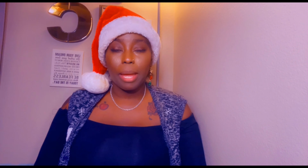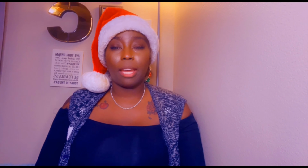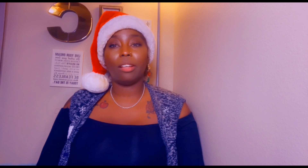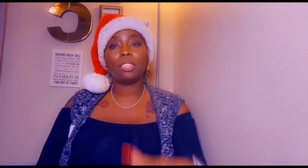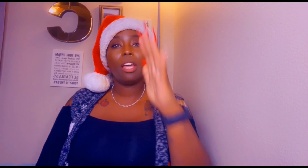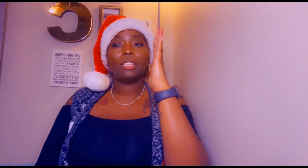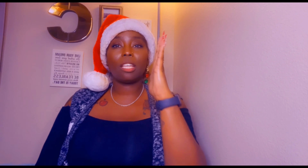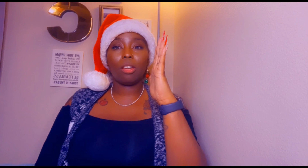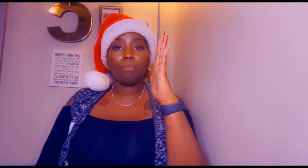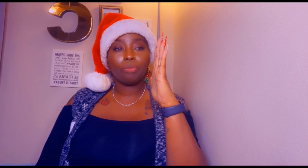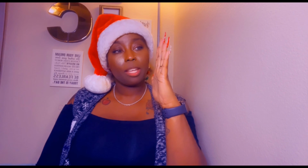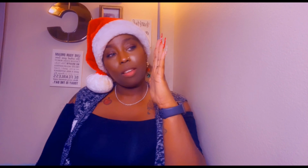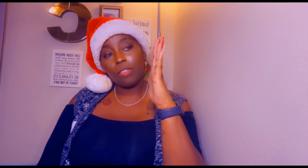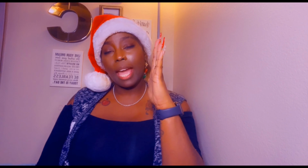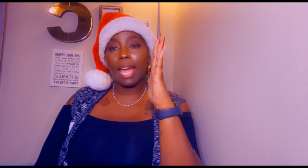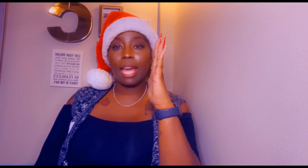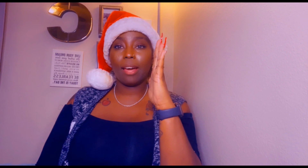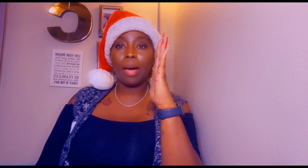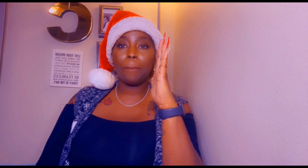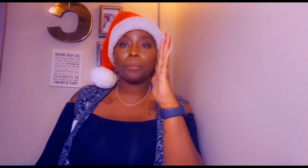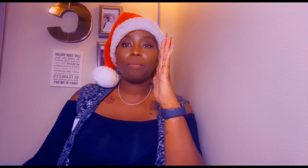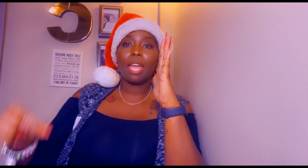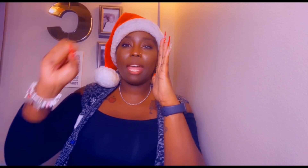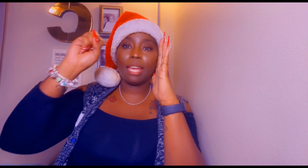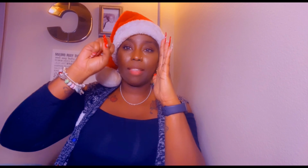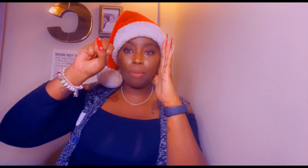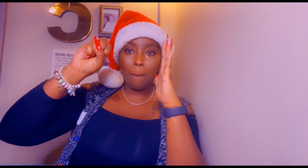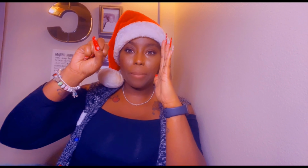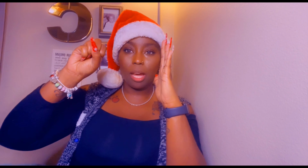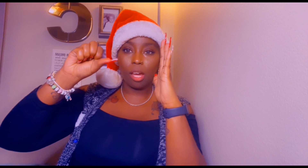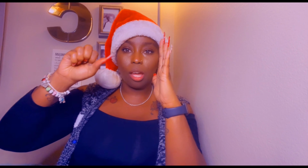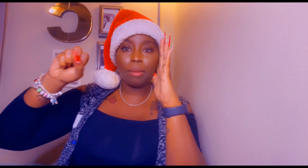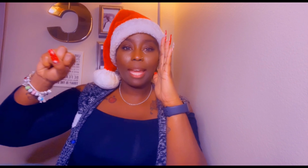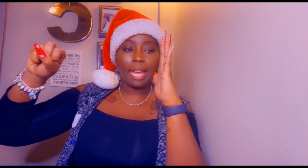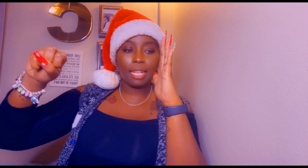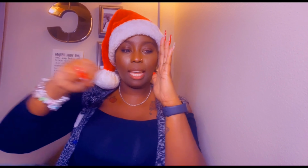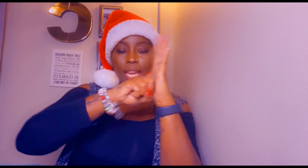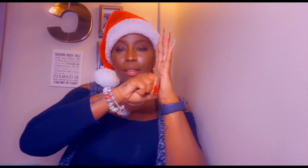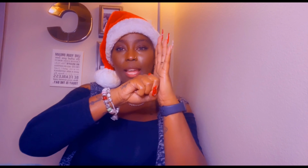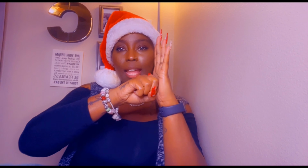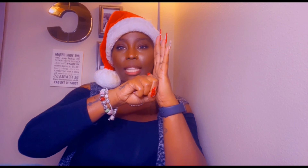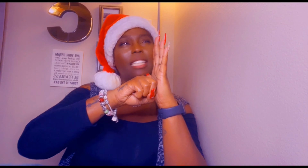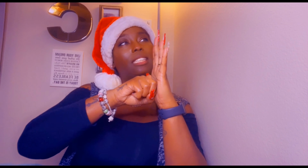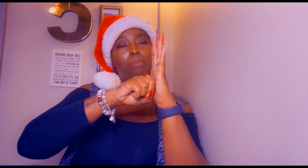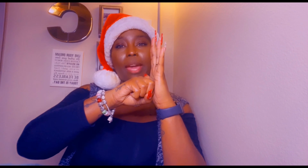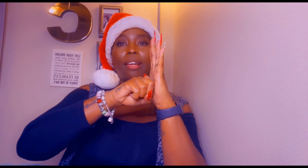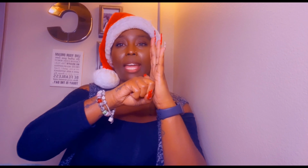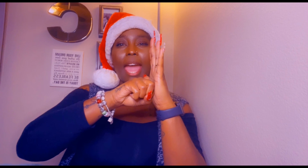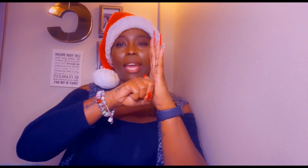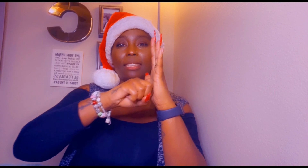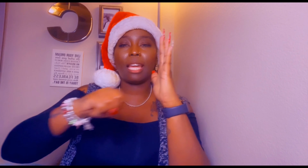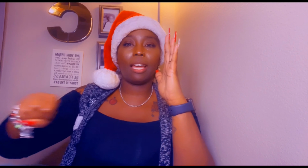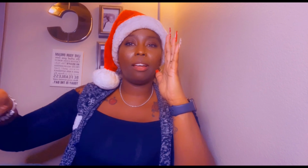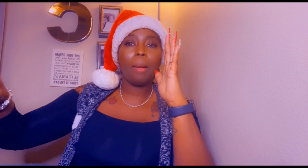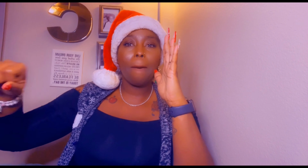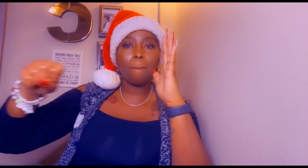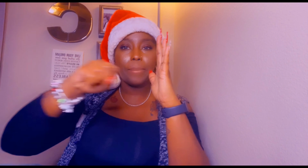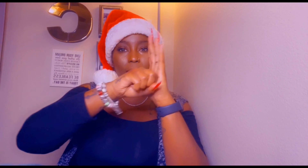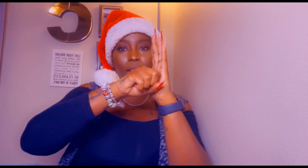Bells. So flat hand up and then palm and hit. I think this is Bell and ASL.